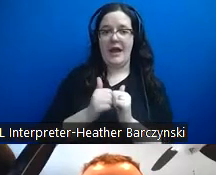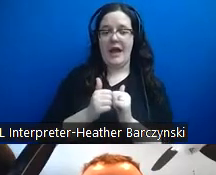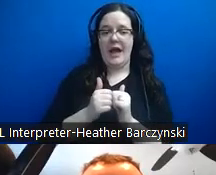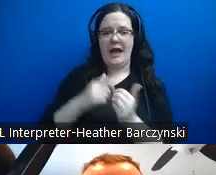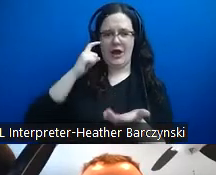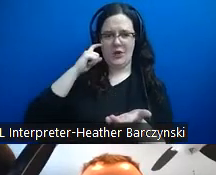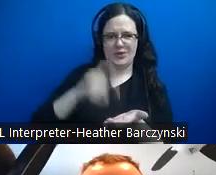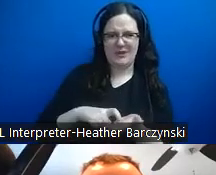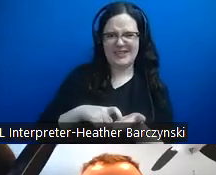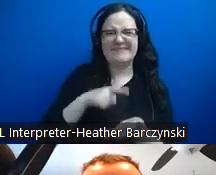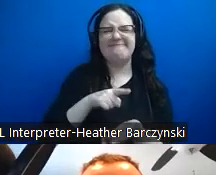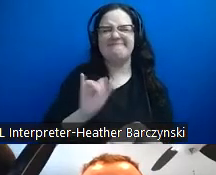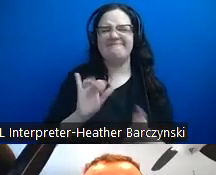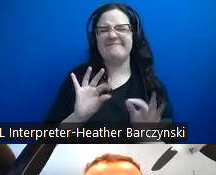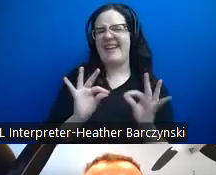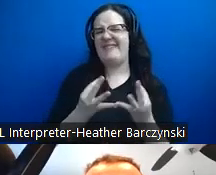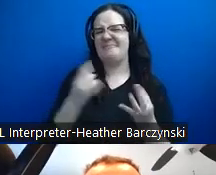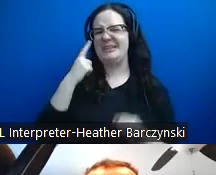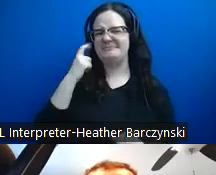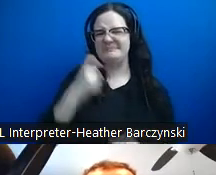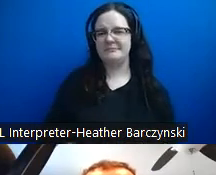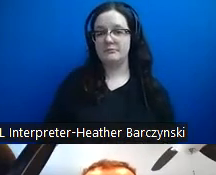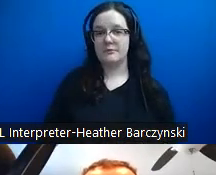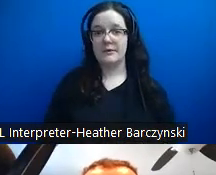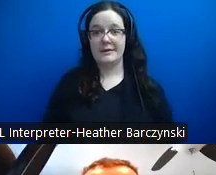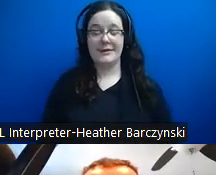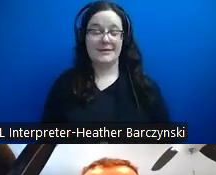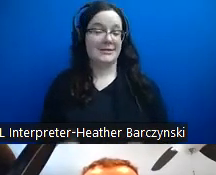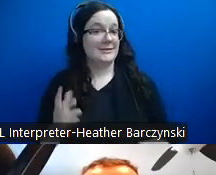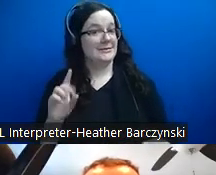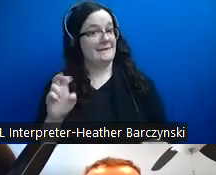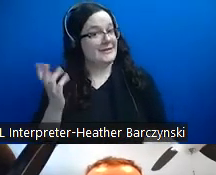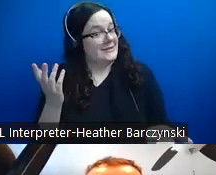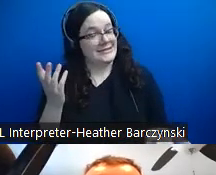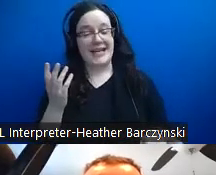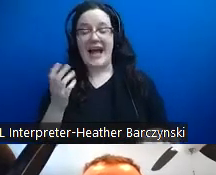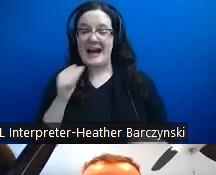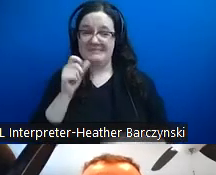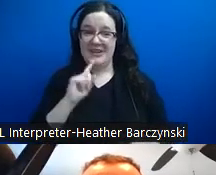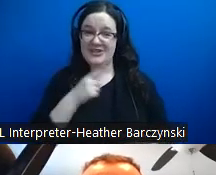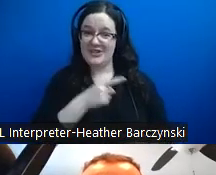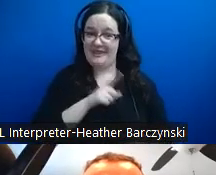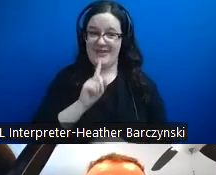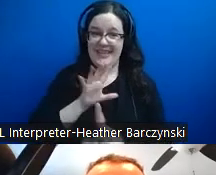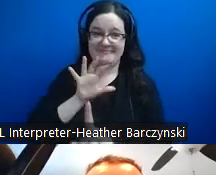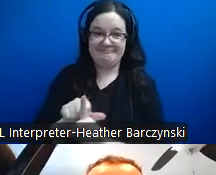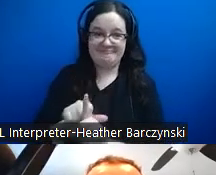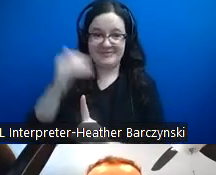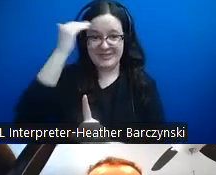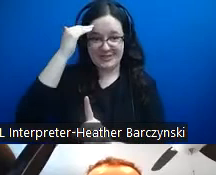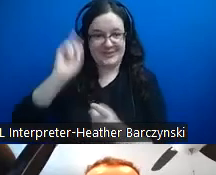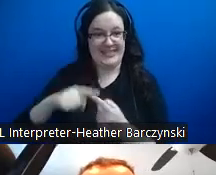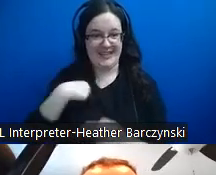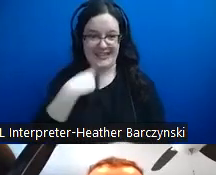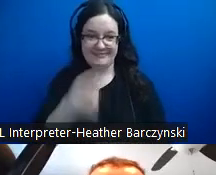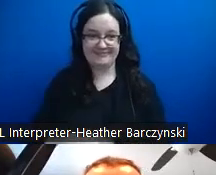they were catching on? I don't know that they ever really caught on until I said something, but no, I